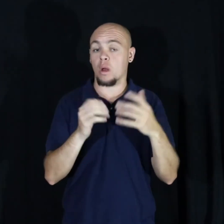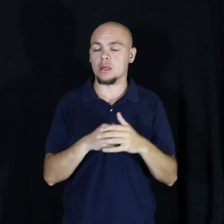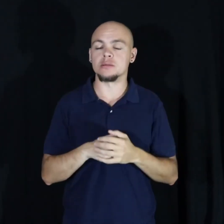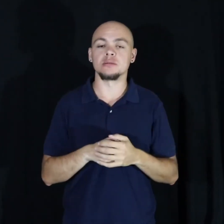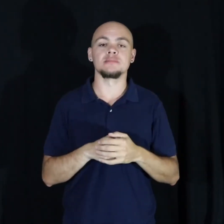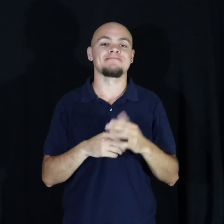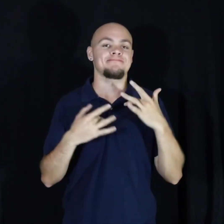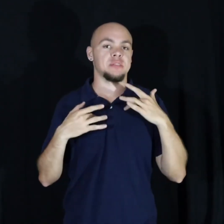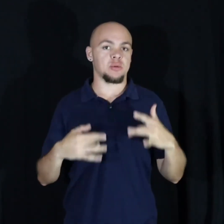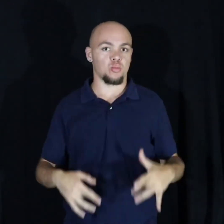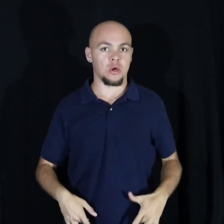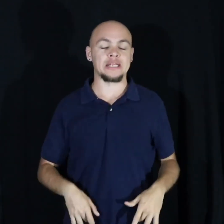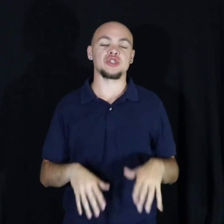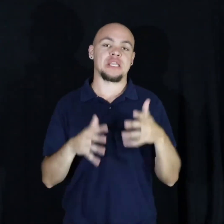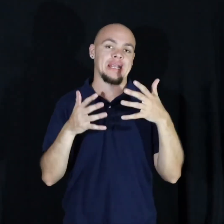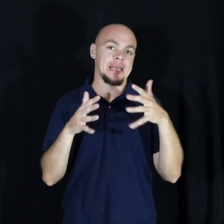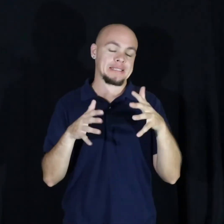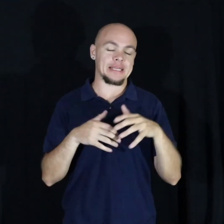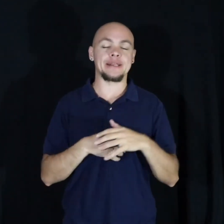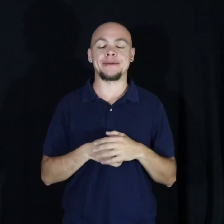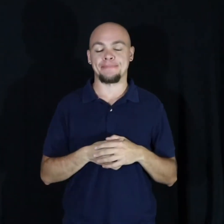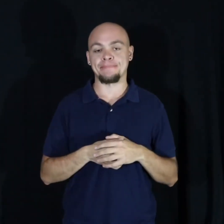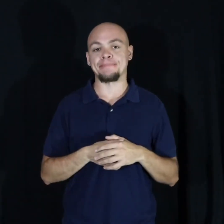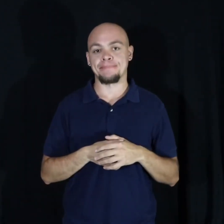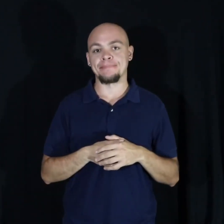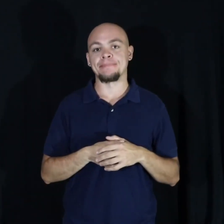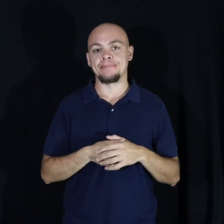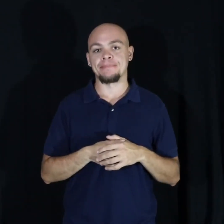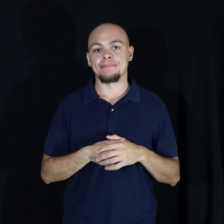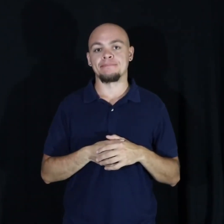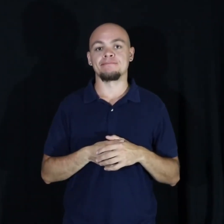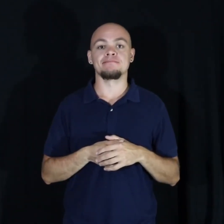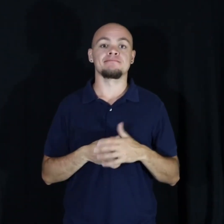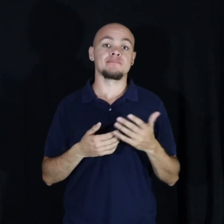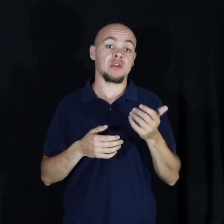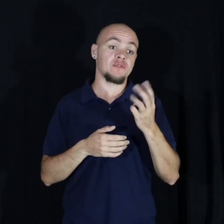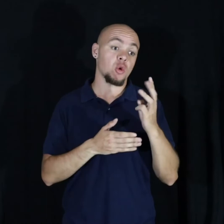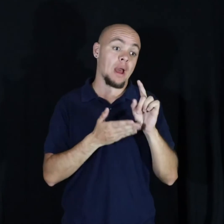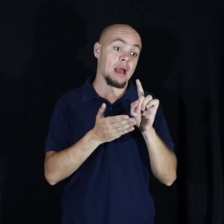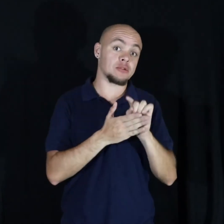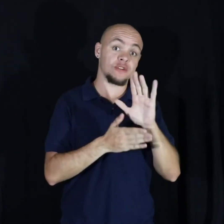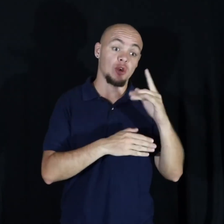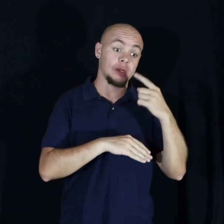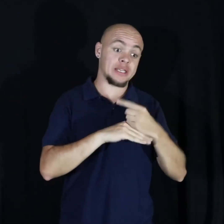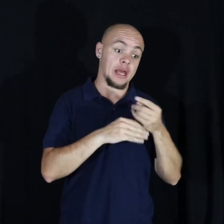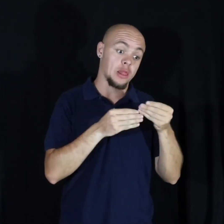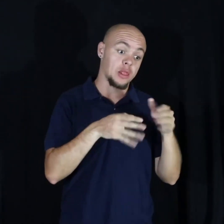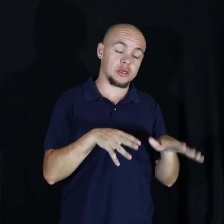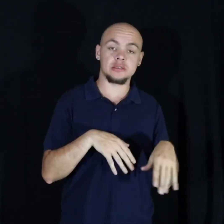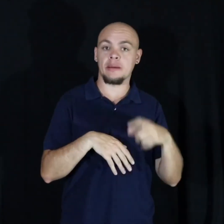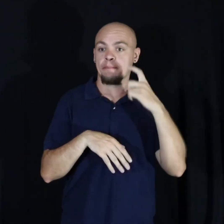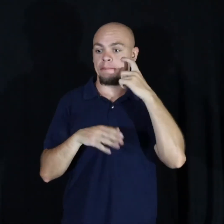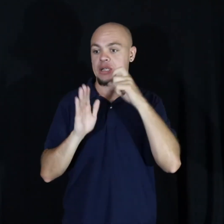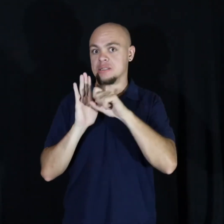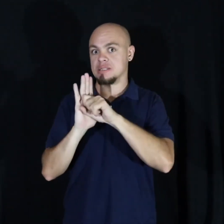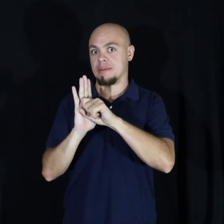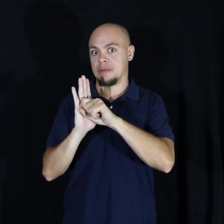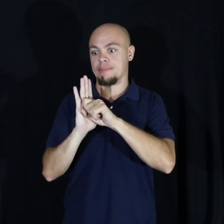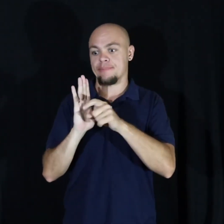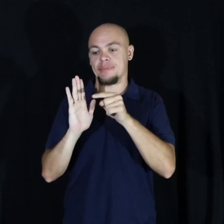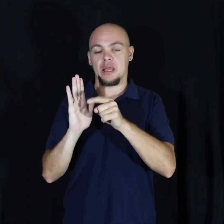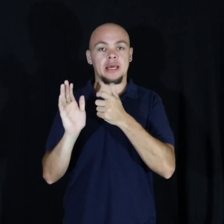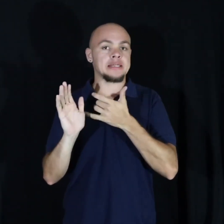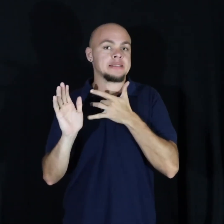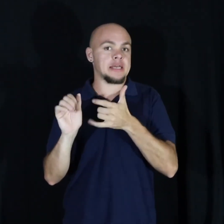of depression and anxiety. From losing a couple hours of your day to developing mental symptoms that would otherwise be